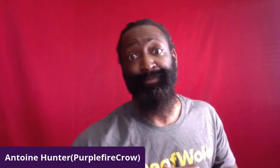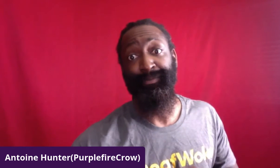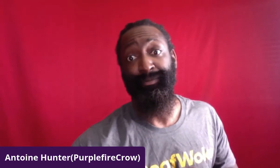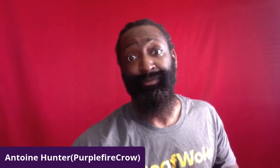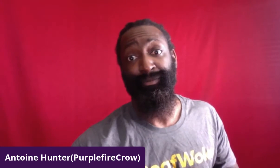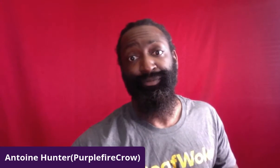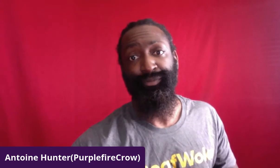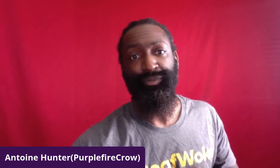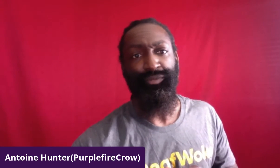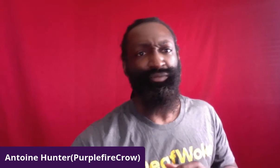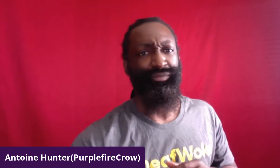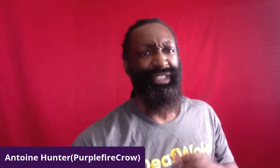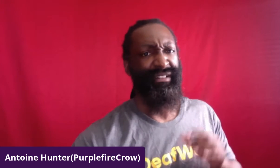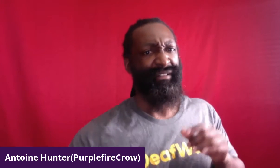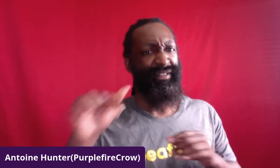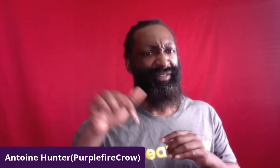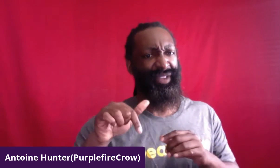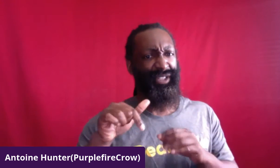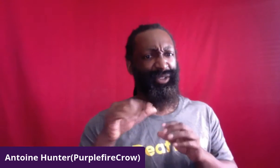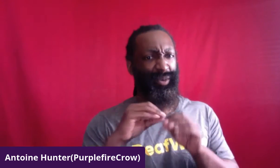businesses.